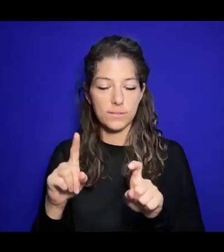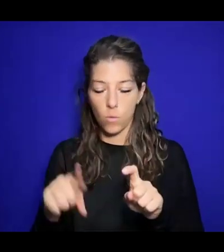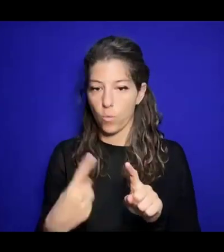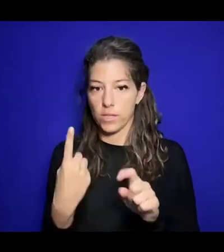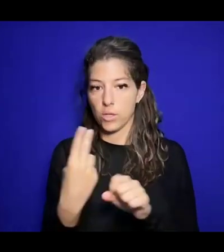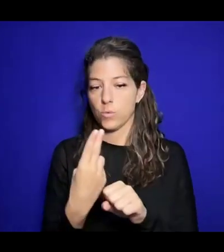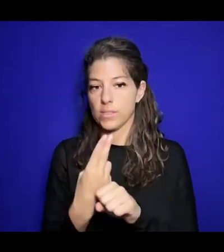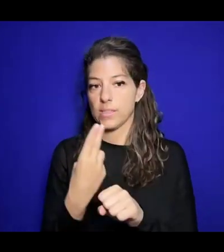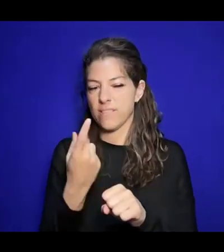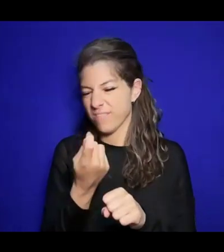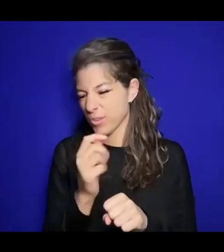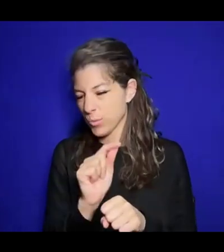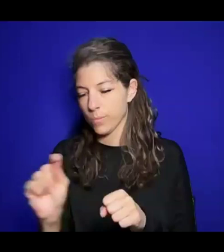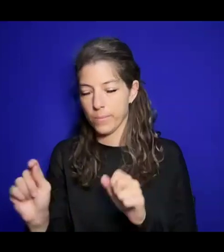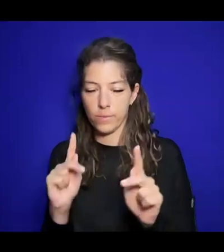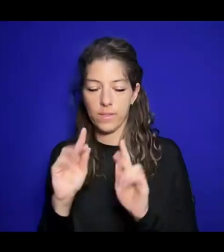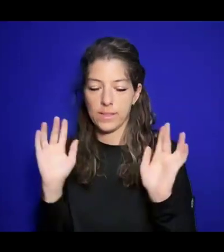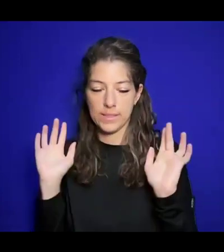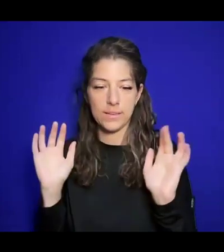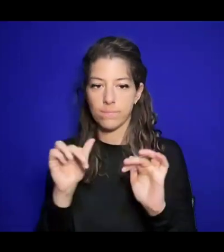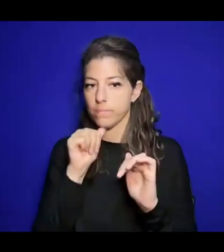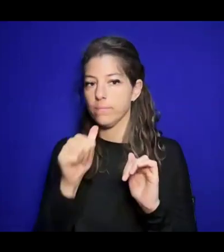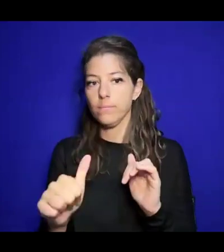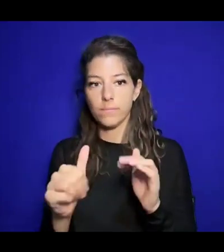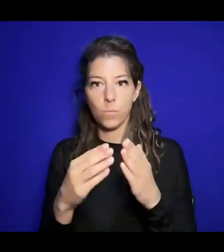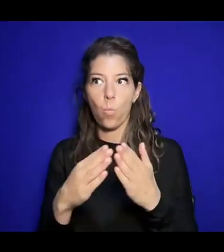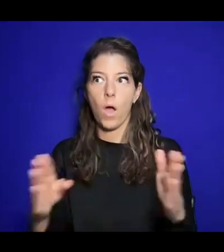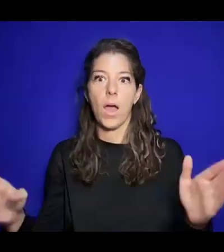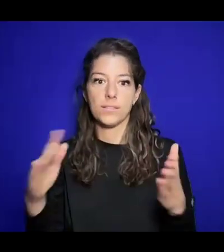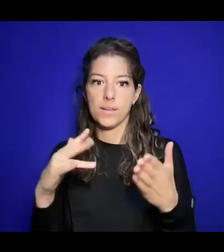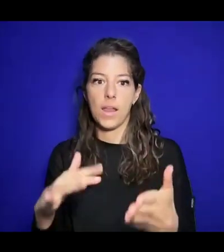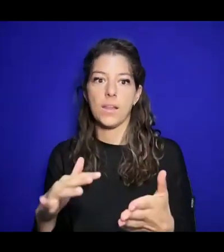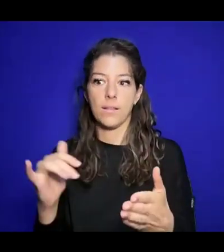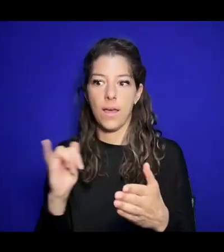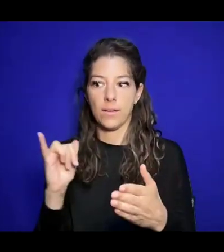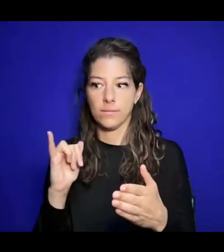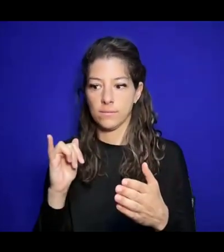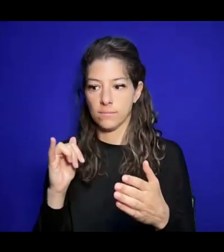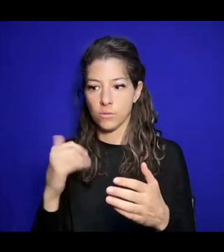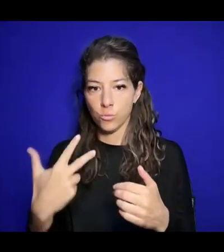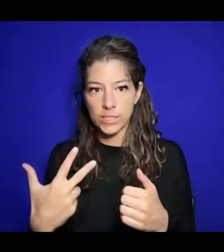using a handful of people. This is not a widespread study like when you get into